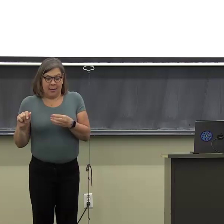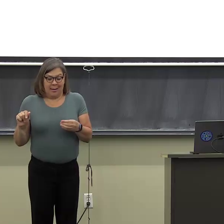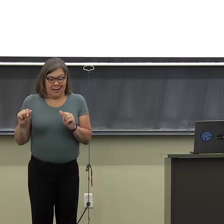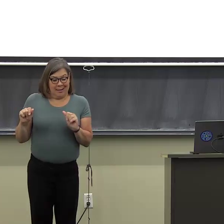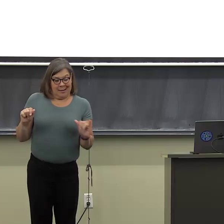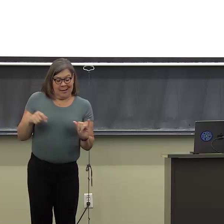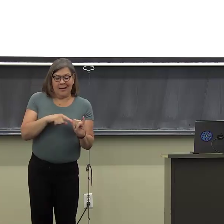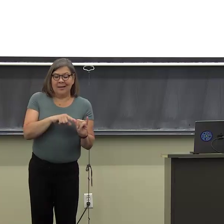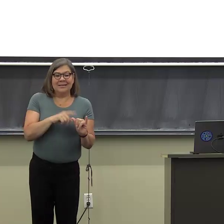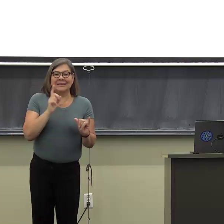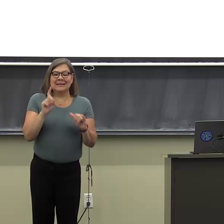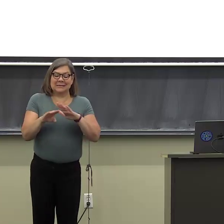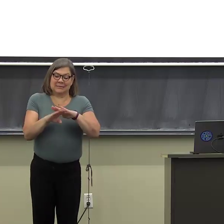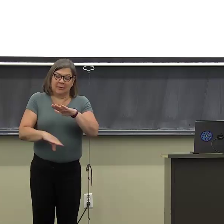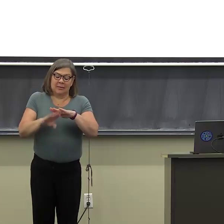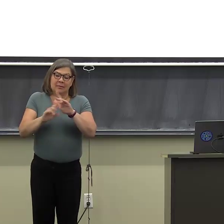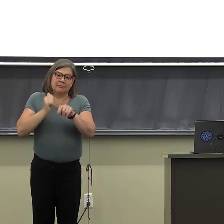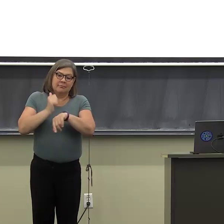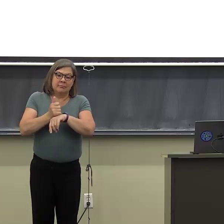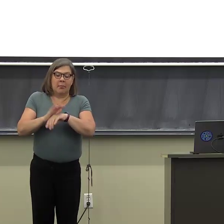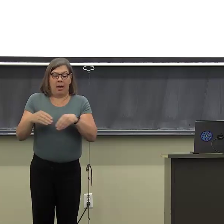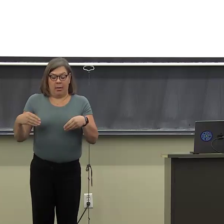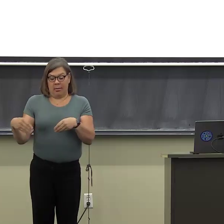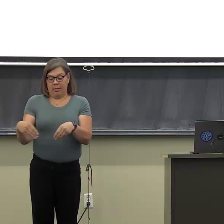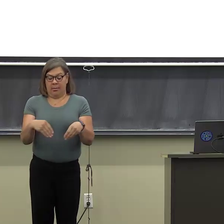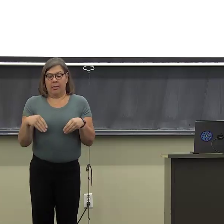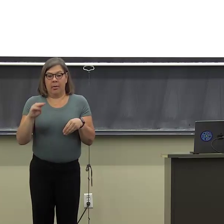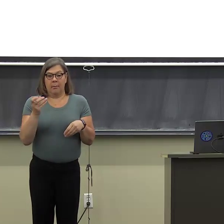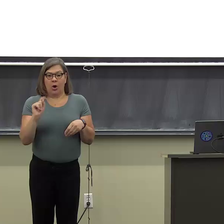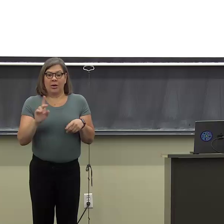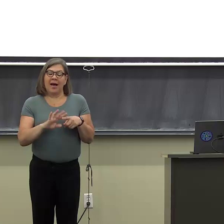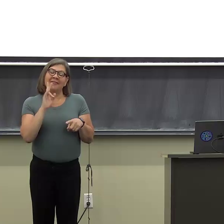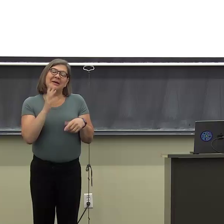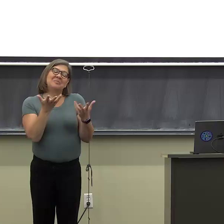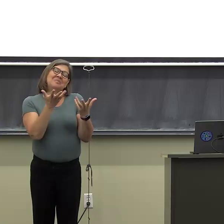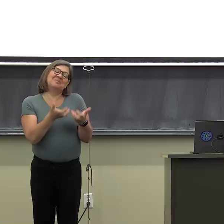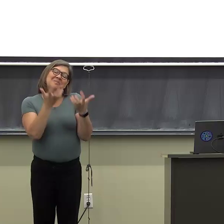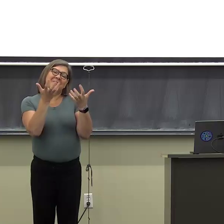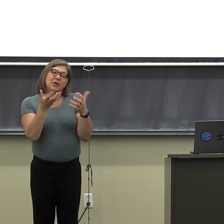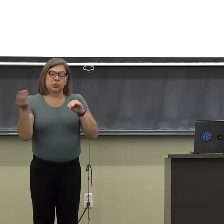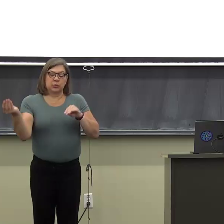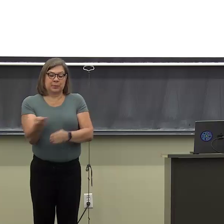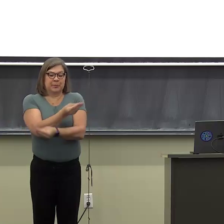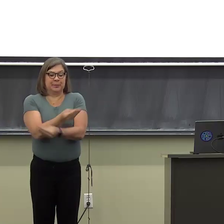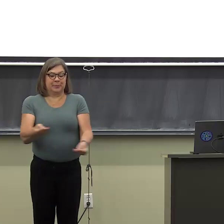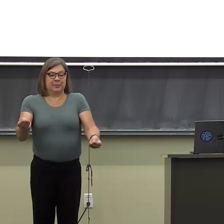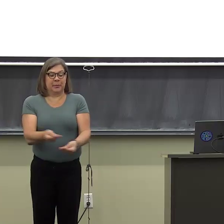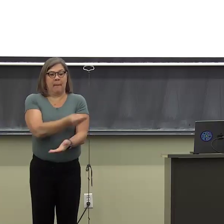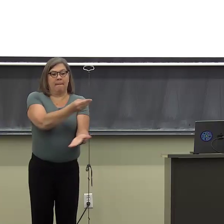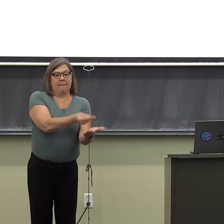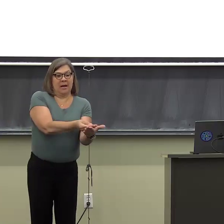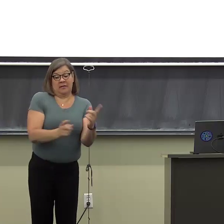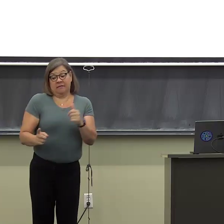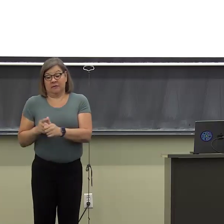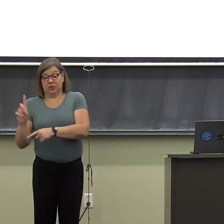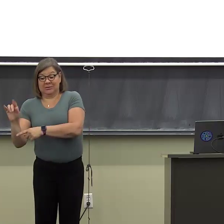is fundamentally driven by the market, to have a harmonized way to move money. First it was data and now it's money